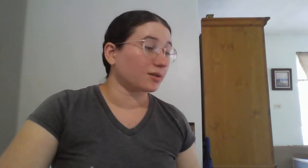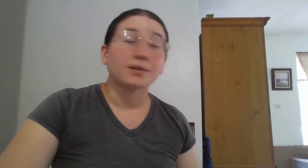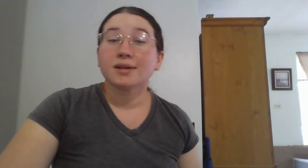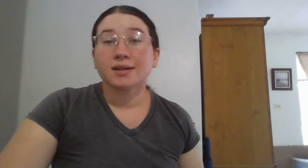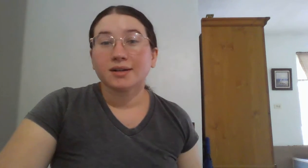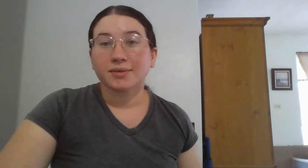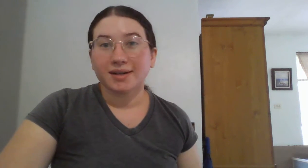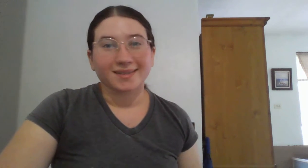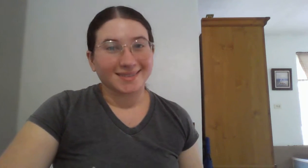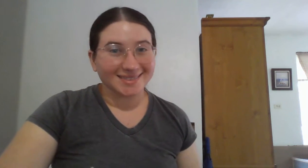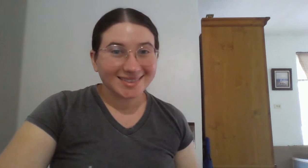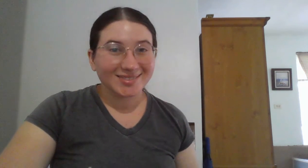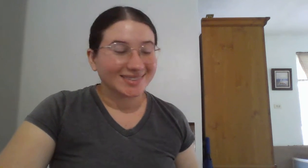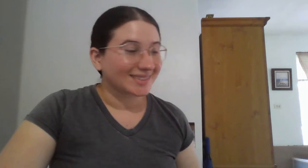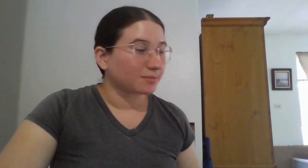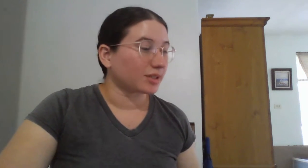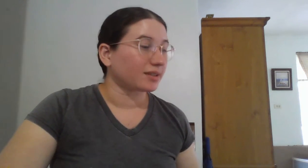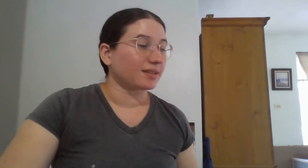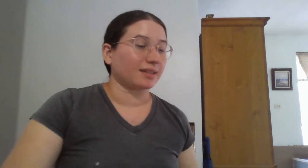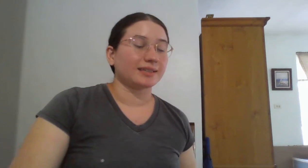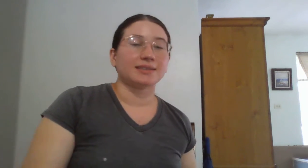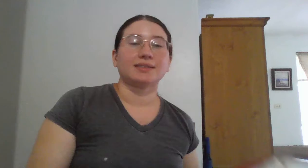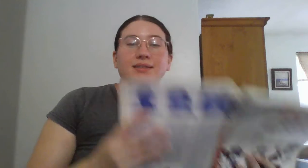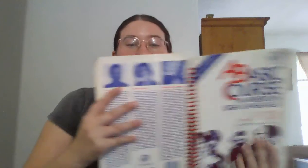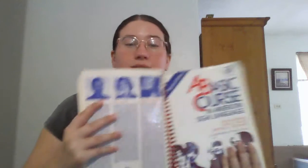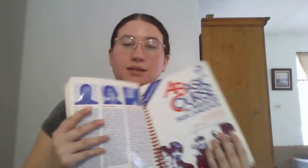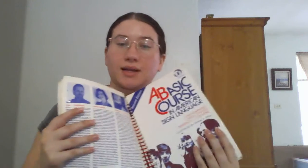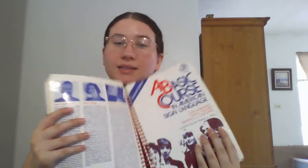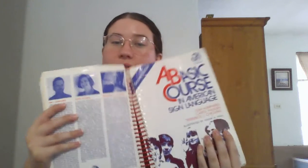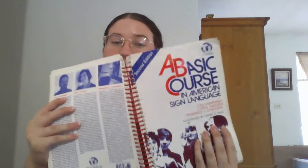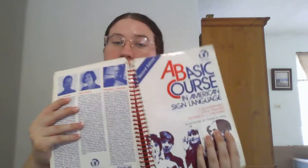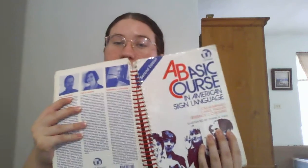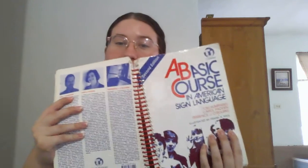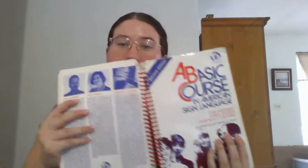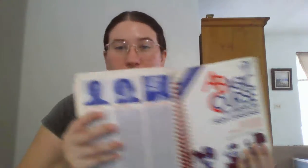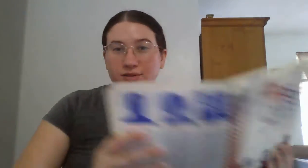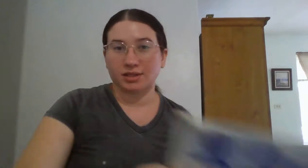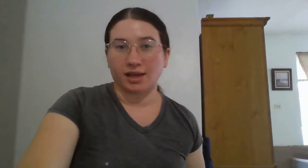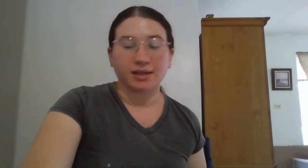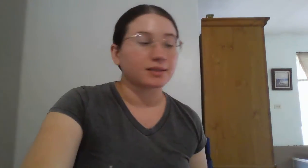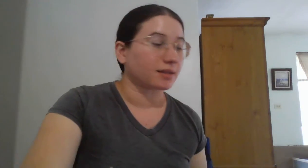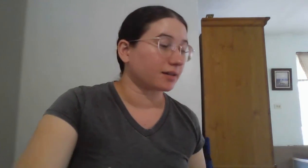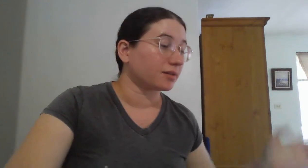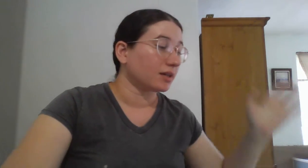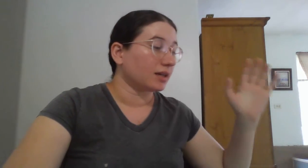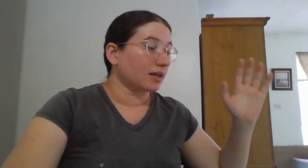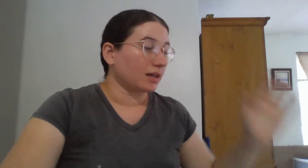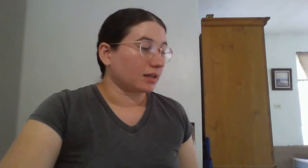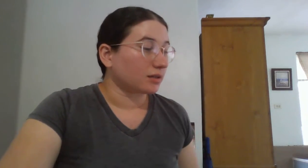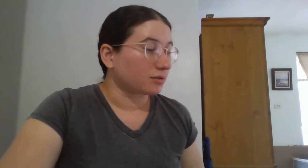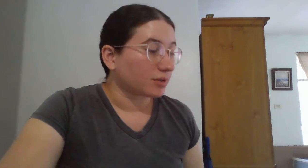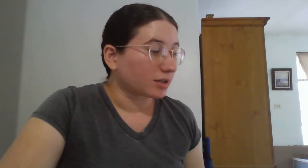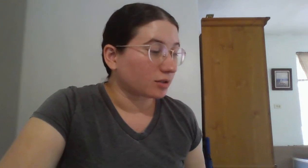So we are continuing with lesson 19 of learning ASL, and here we are